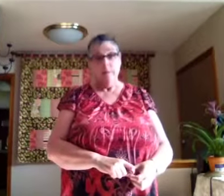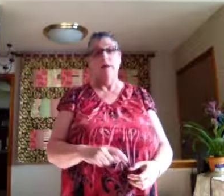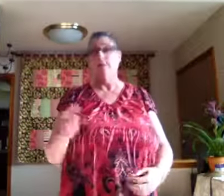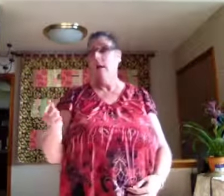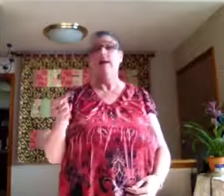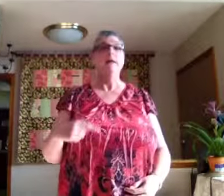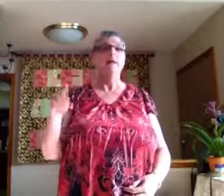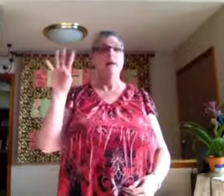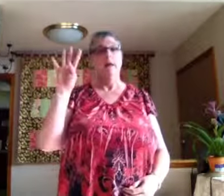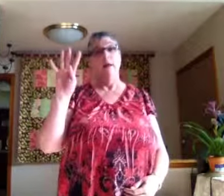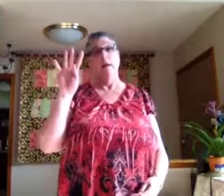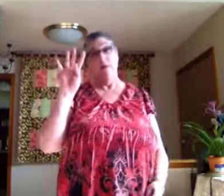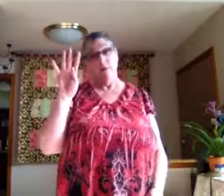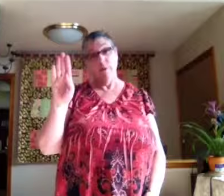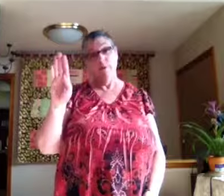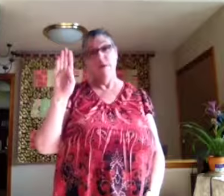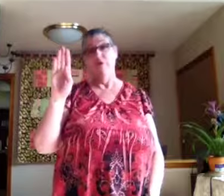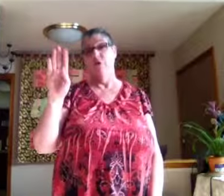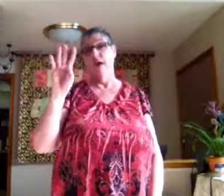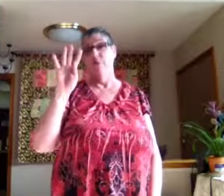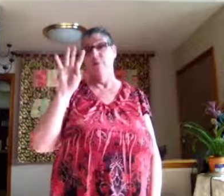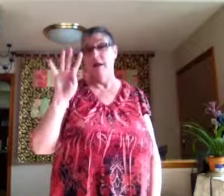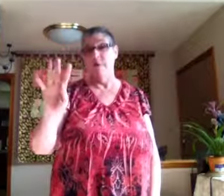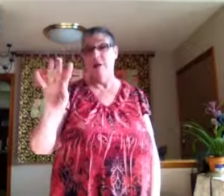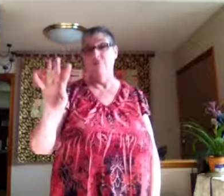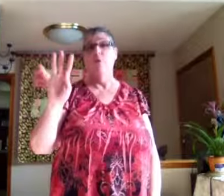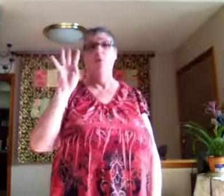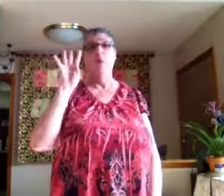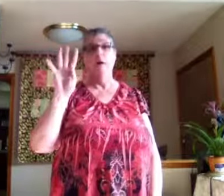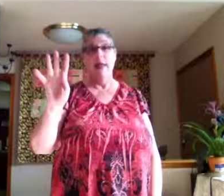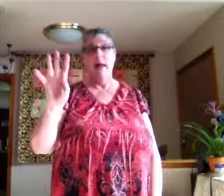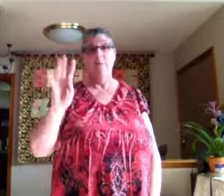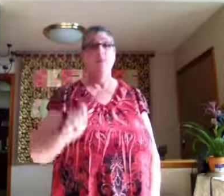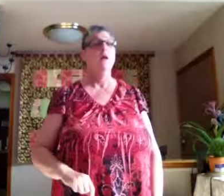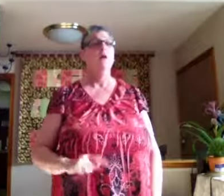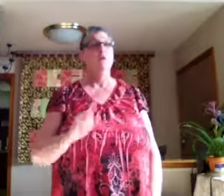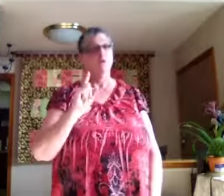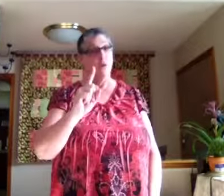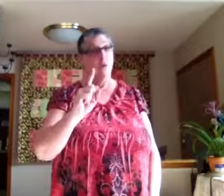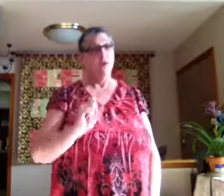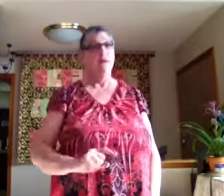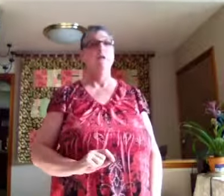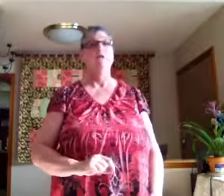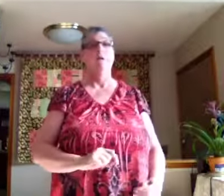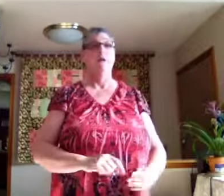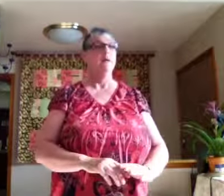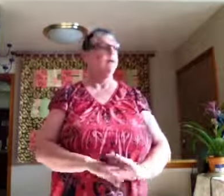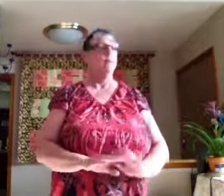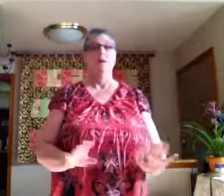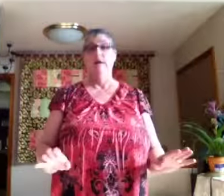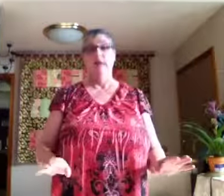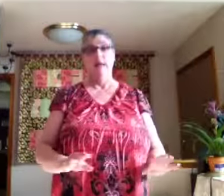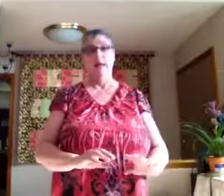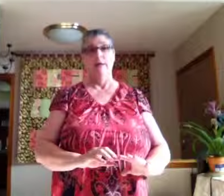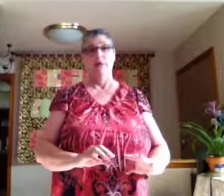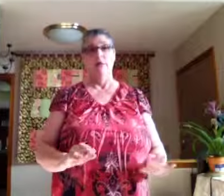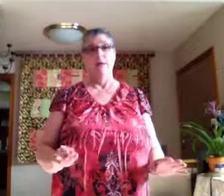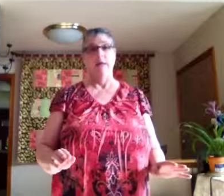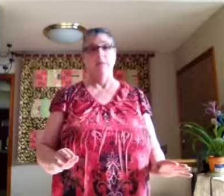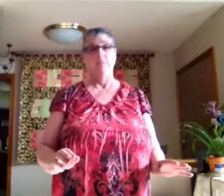That's right. He said the rich man should have to pay back 4 lambs for the one he took, because he had no pity.